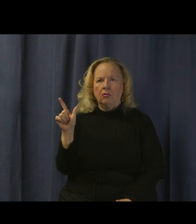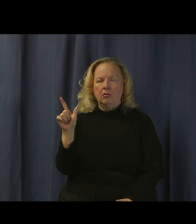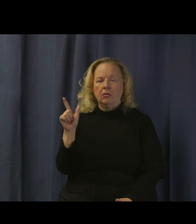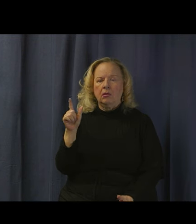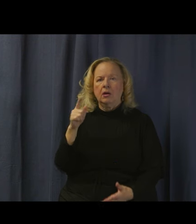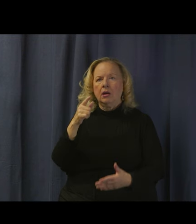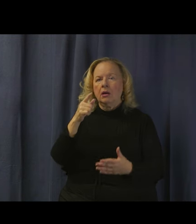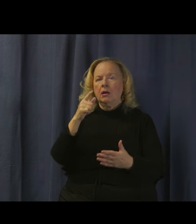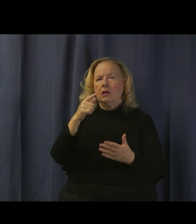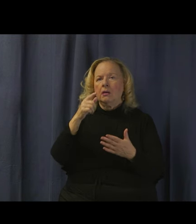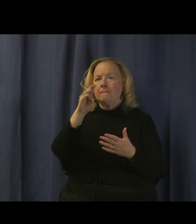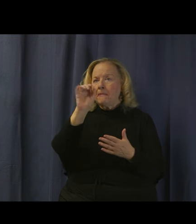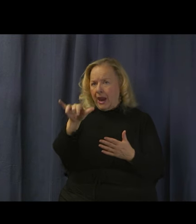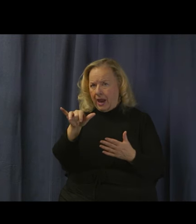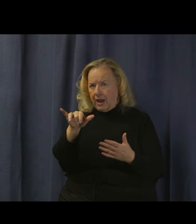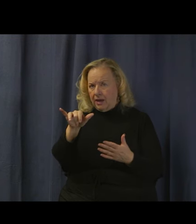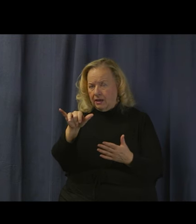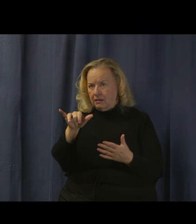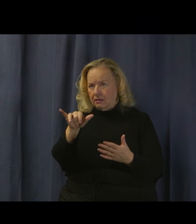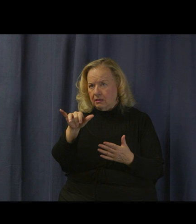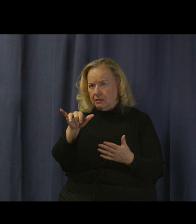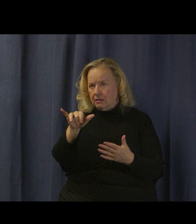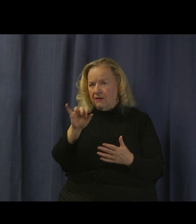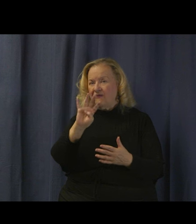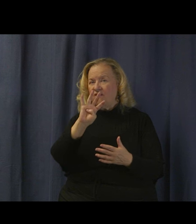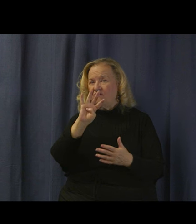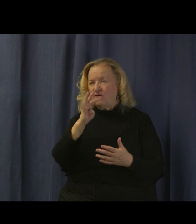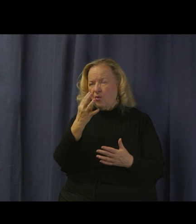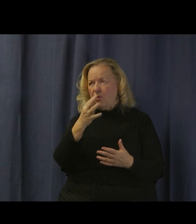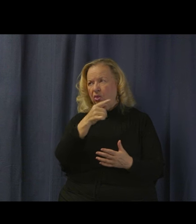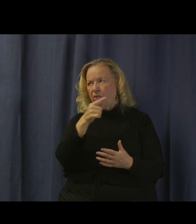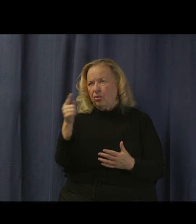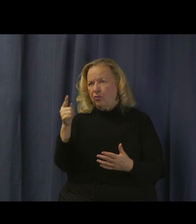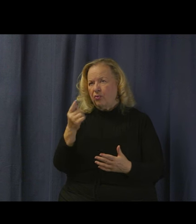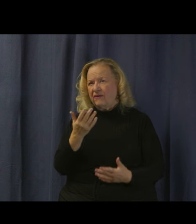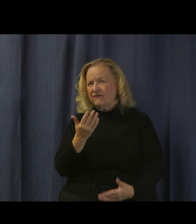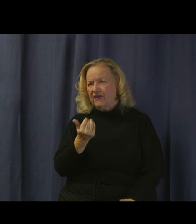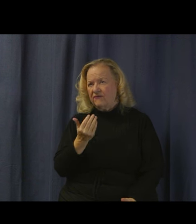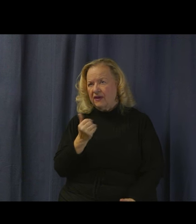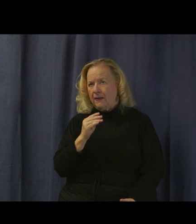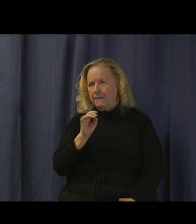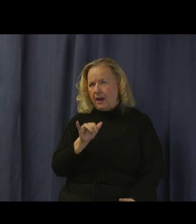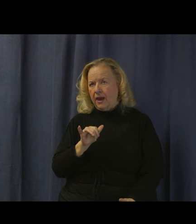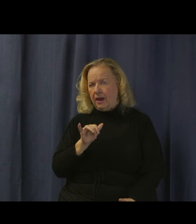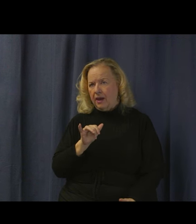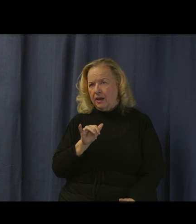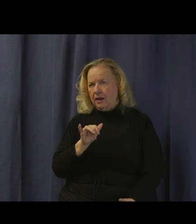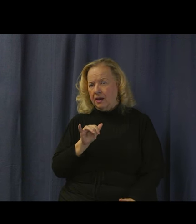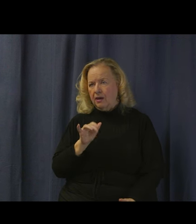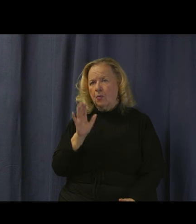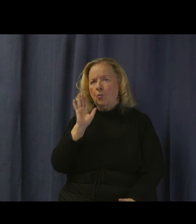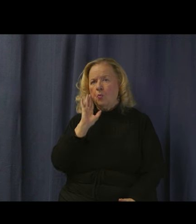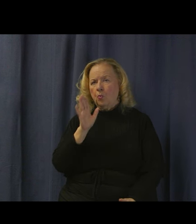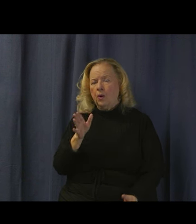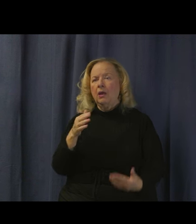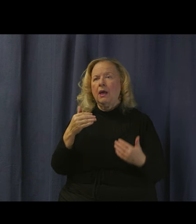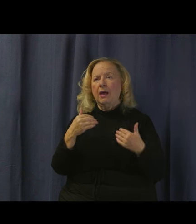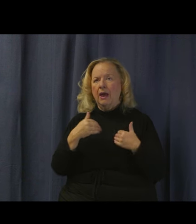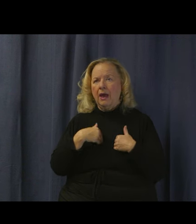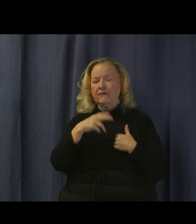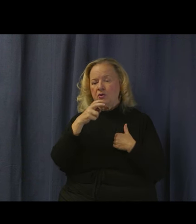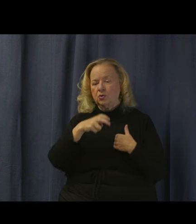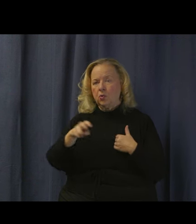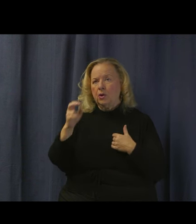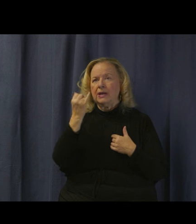this coming May is going to be the 4th through the 15th of May. We're going to have a tour to Israel. Of course, we're going in October as